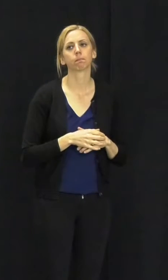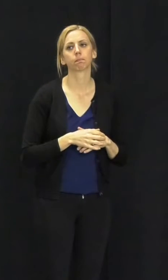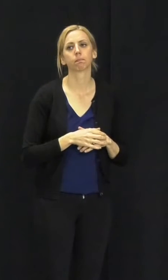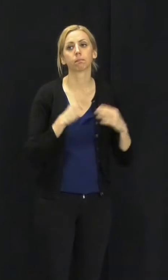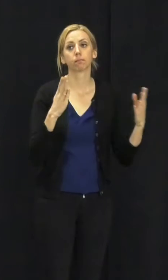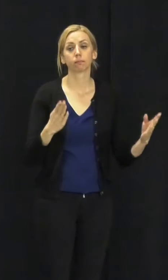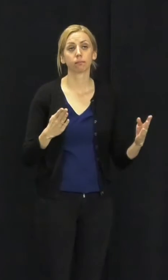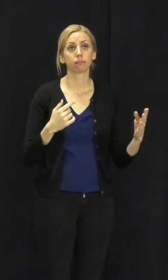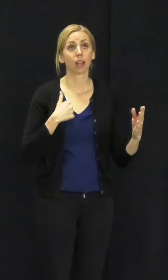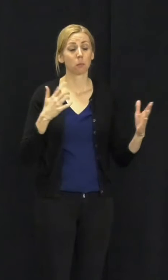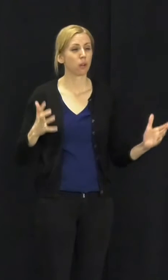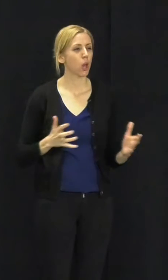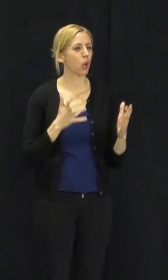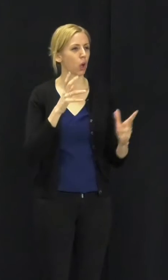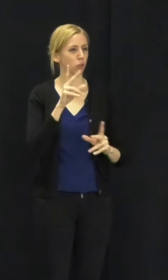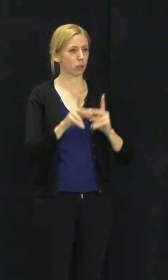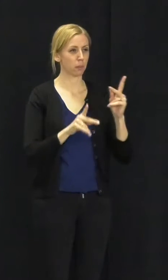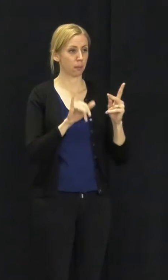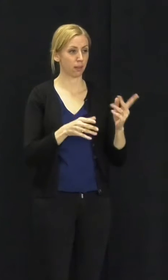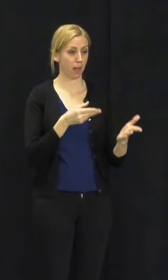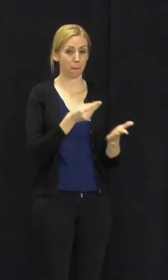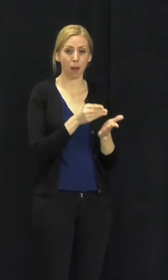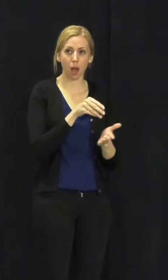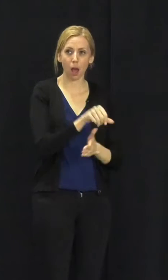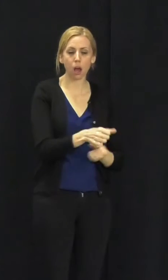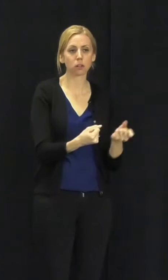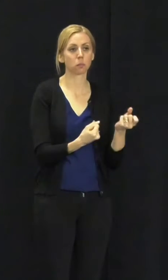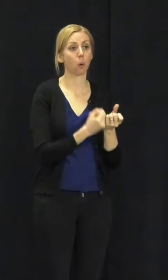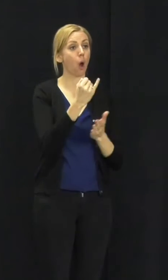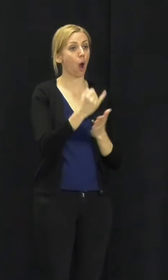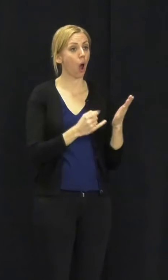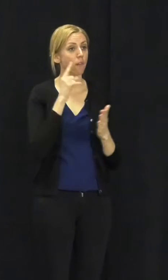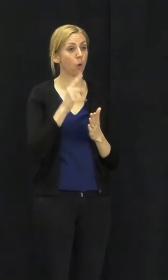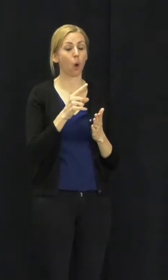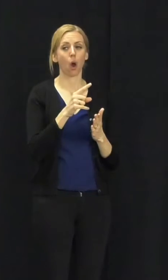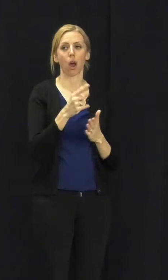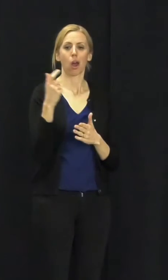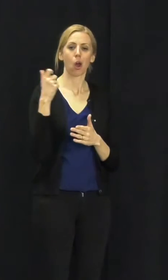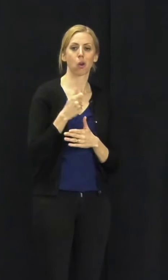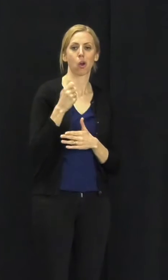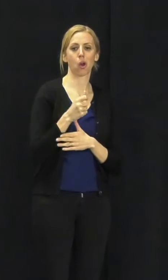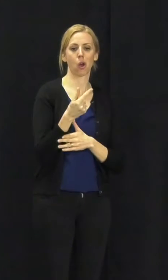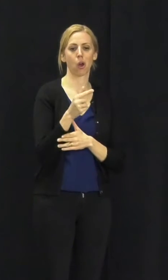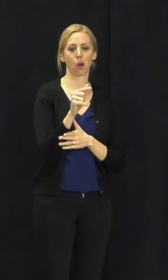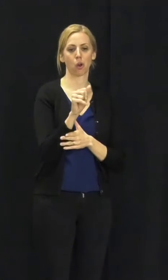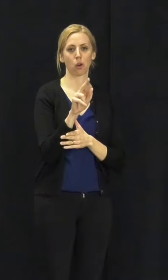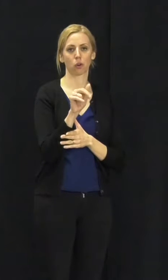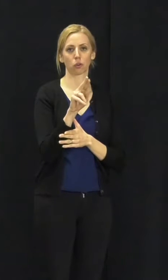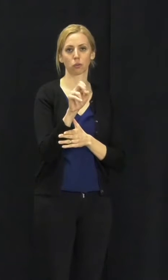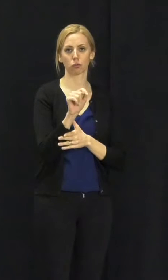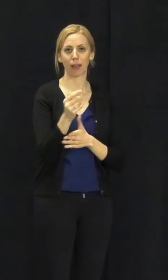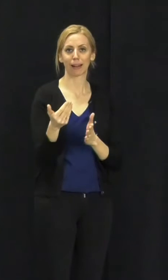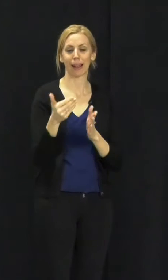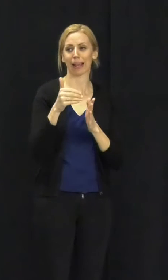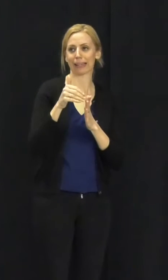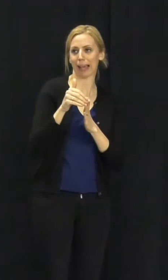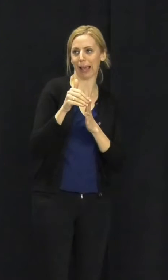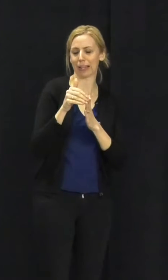informed and educated women who are talking about this sort of topic. This is not the way it is everywhere.